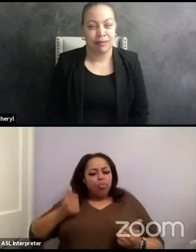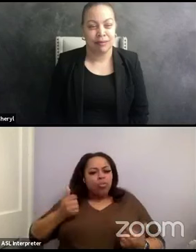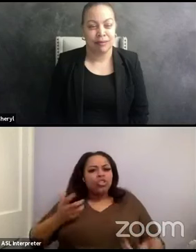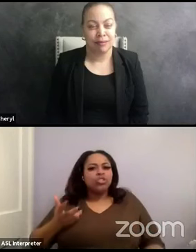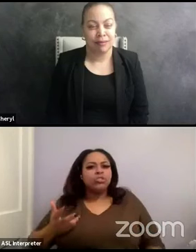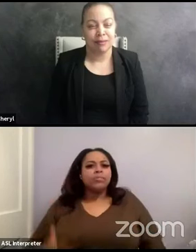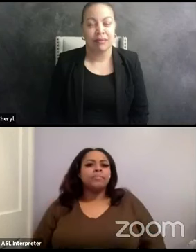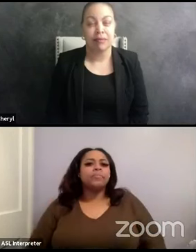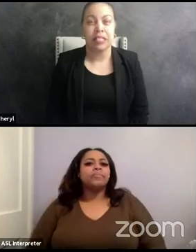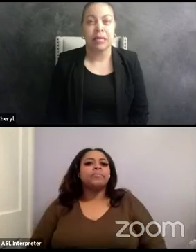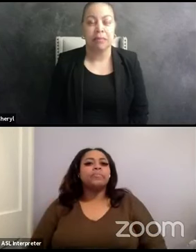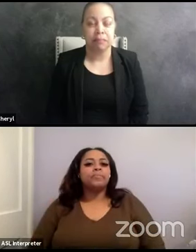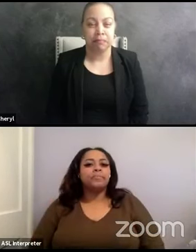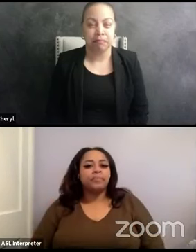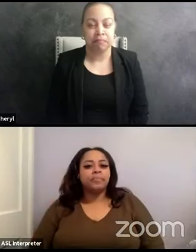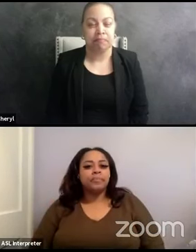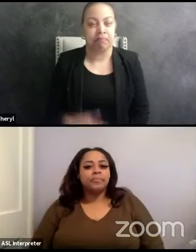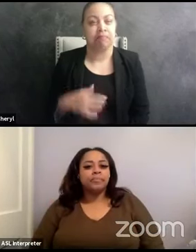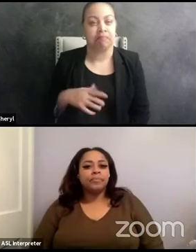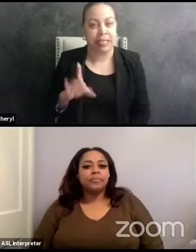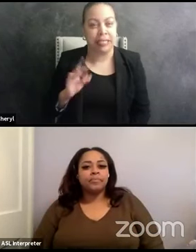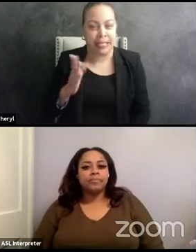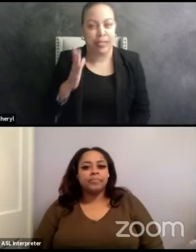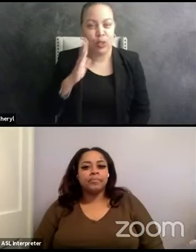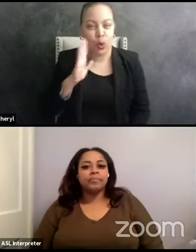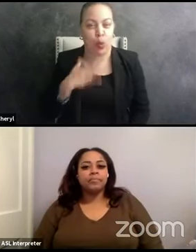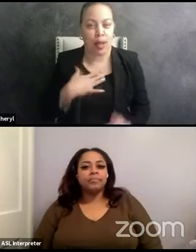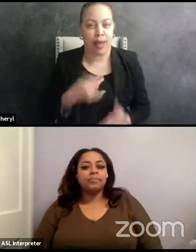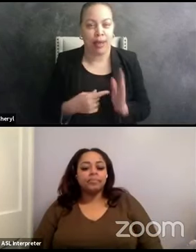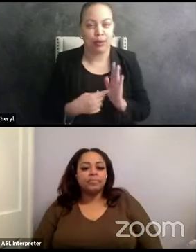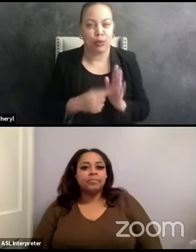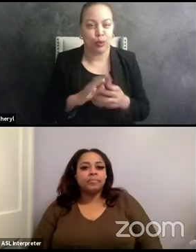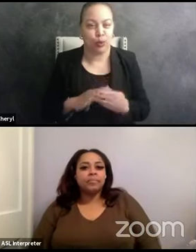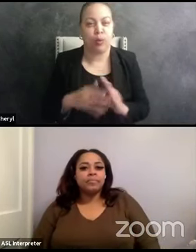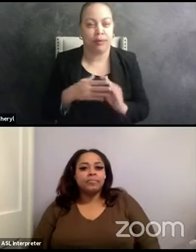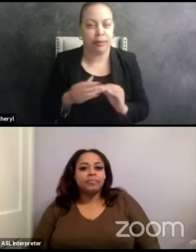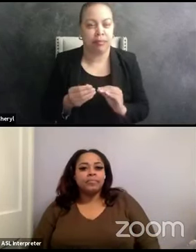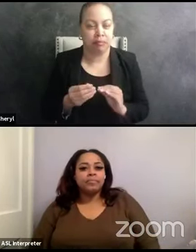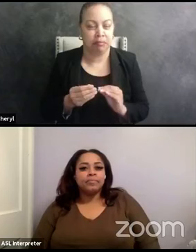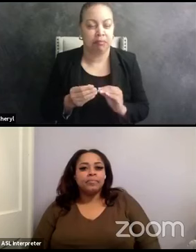Um, I knew that I wanted to show this story. Like, I knew,